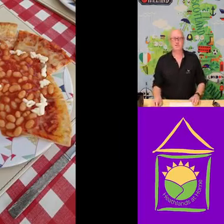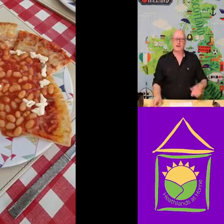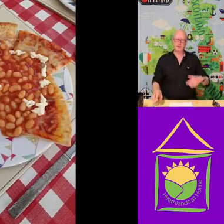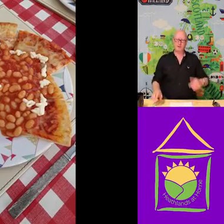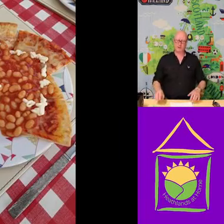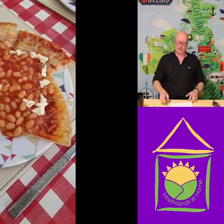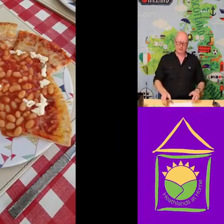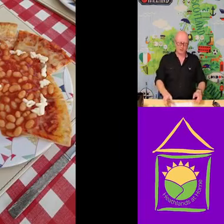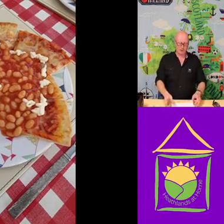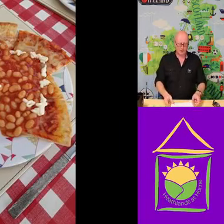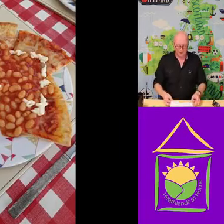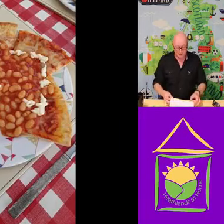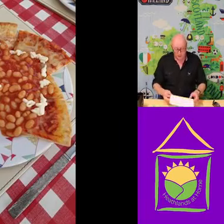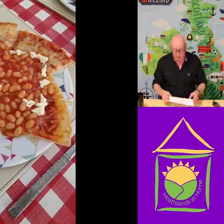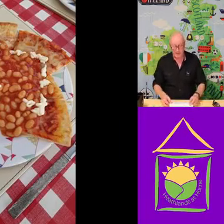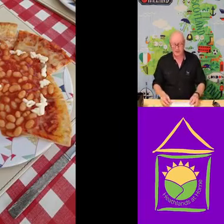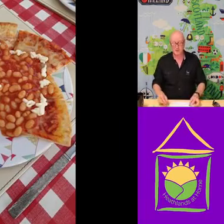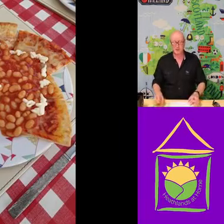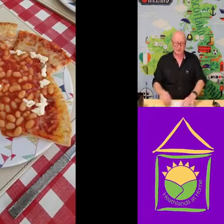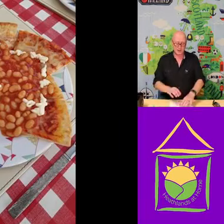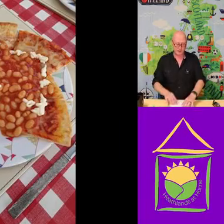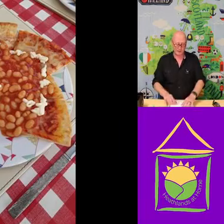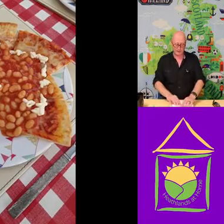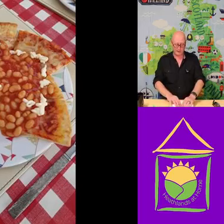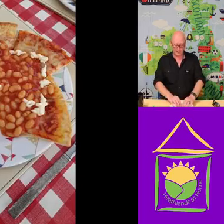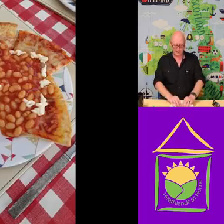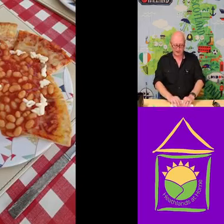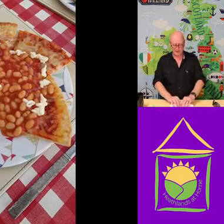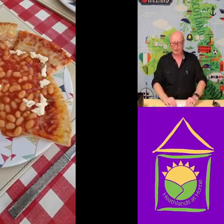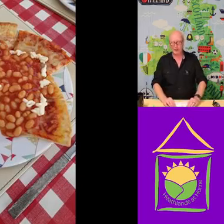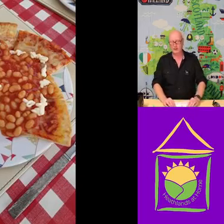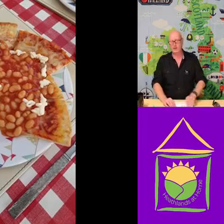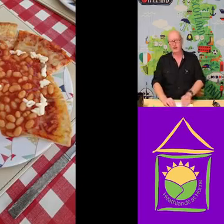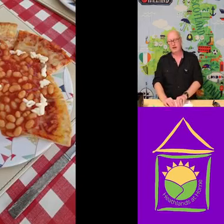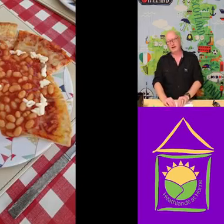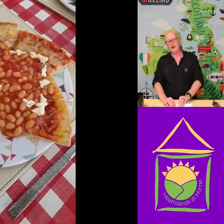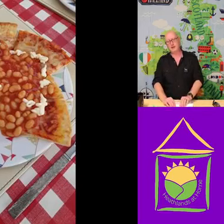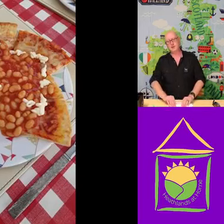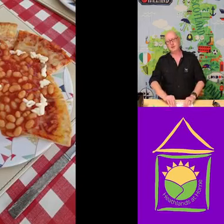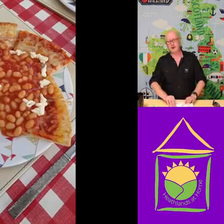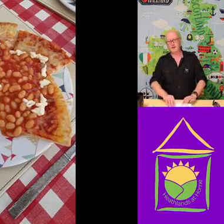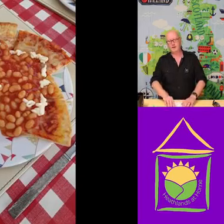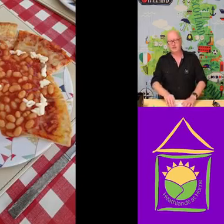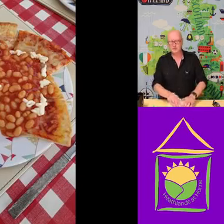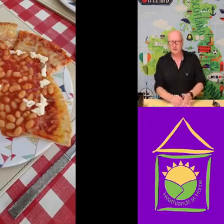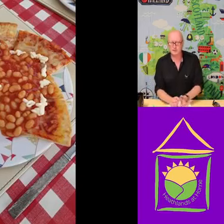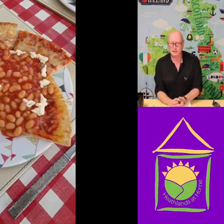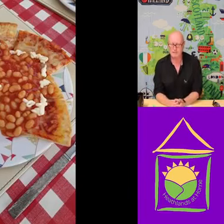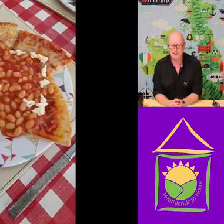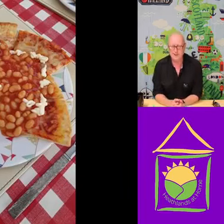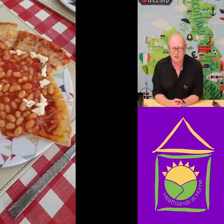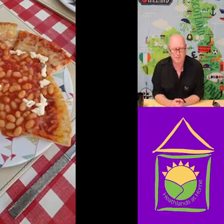Let me try and talk you through. It is what it seems to me. This is it's an Anthony Rudd, and he likes the scrum. Seems to be a bean top